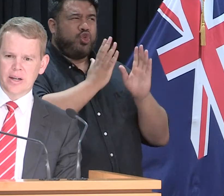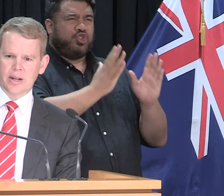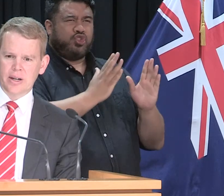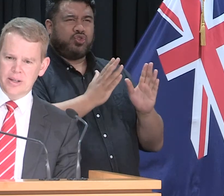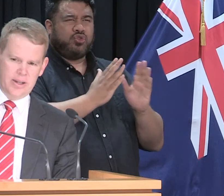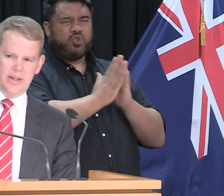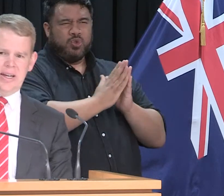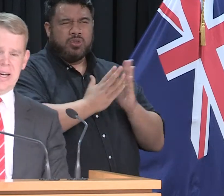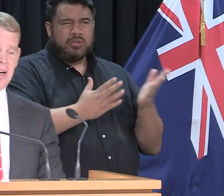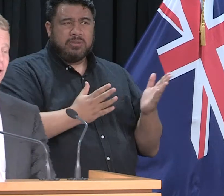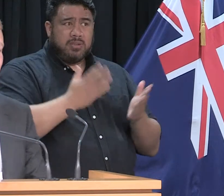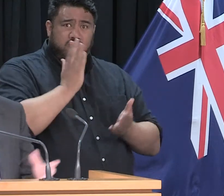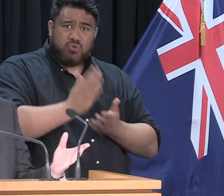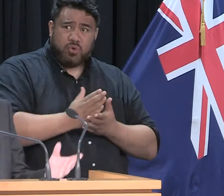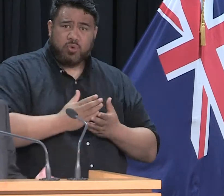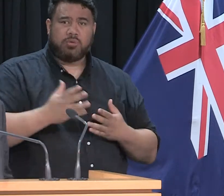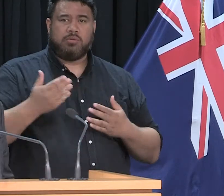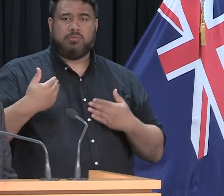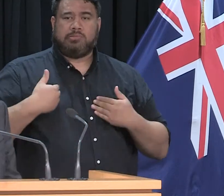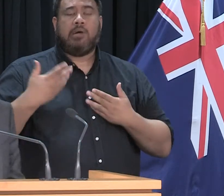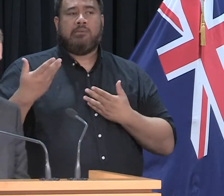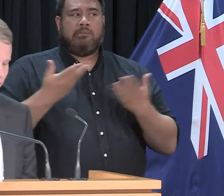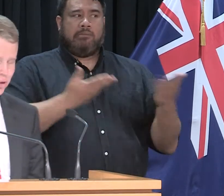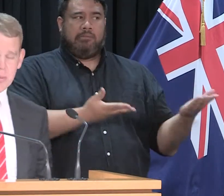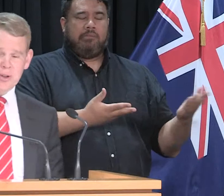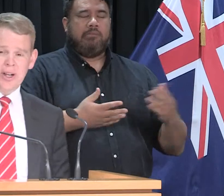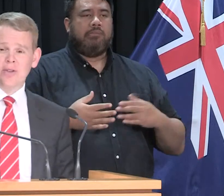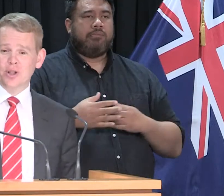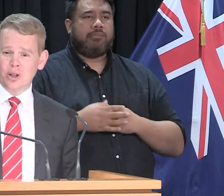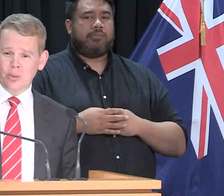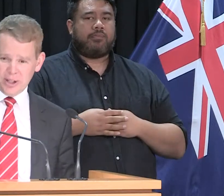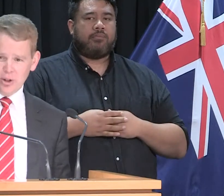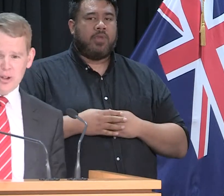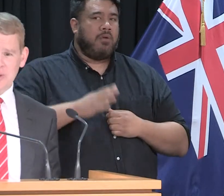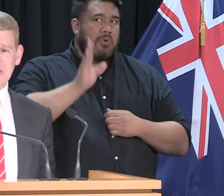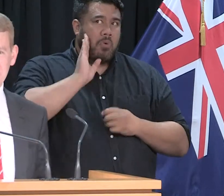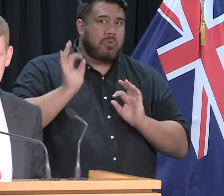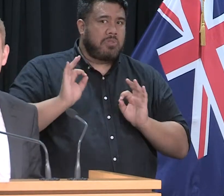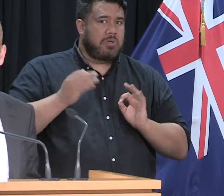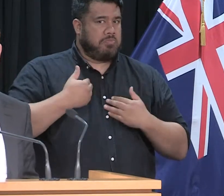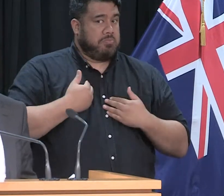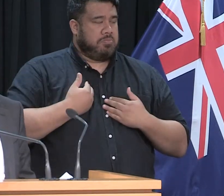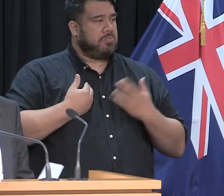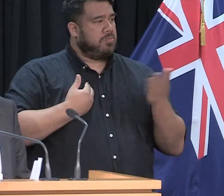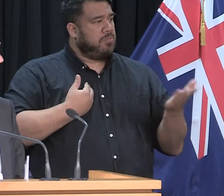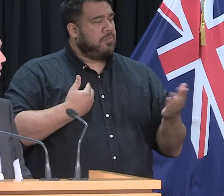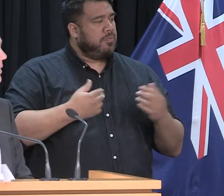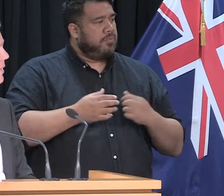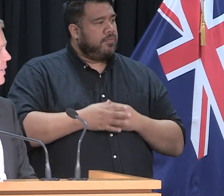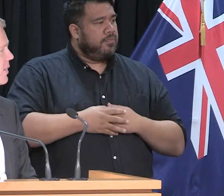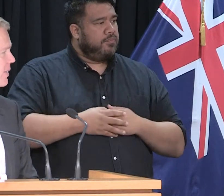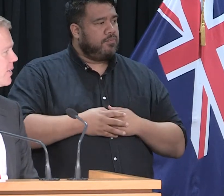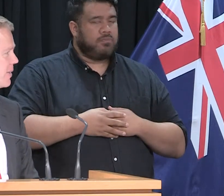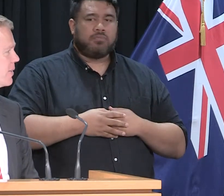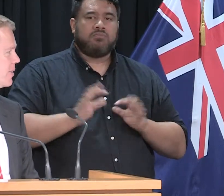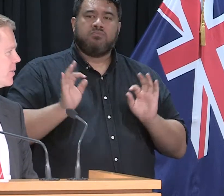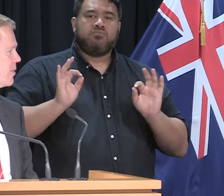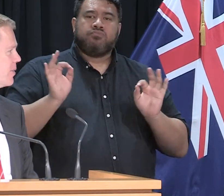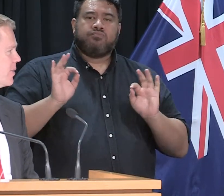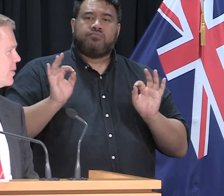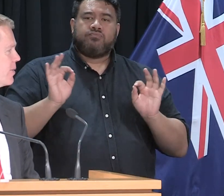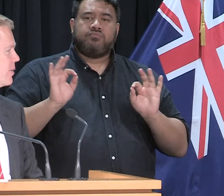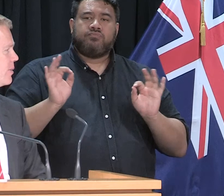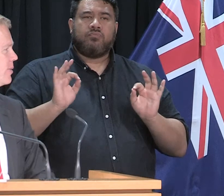to that at all? Look, I'll ask the Director General to comment on that. I've certainly not been alerted to anything that would be consistent with that. No, there was